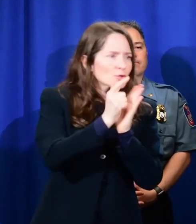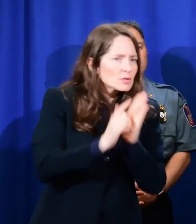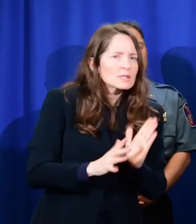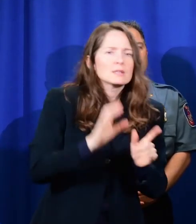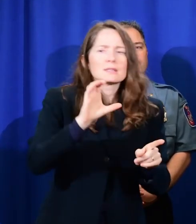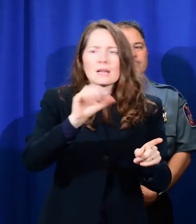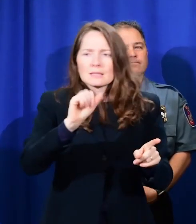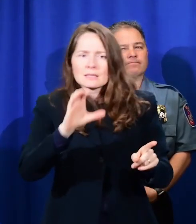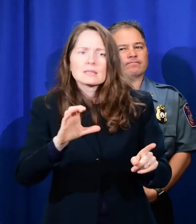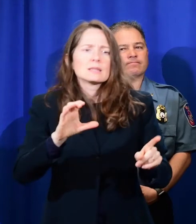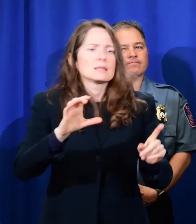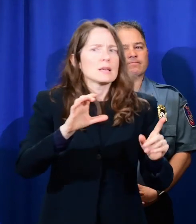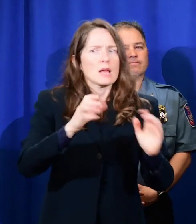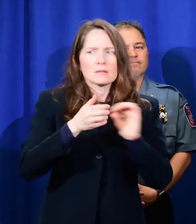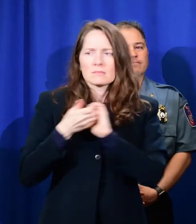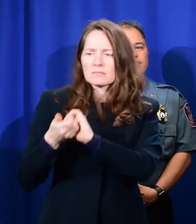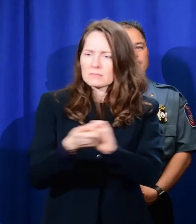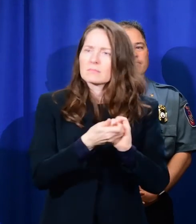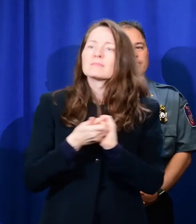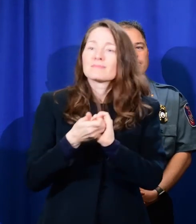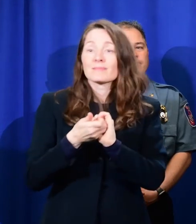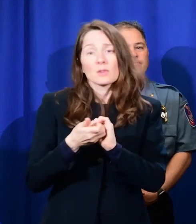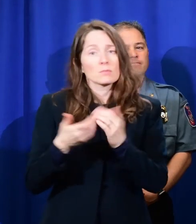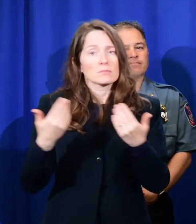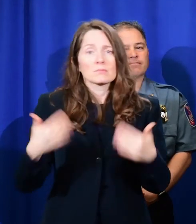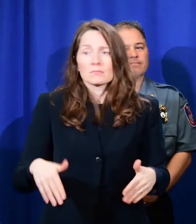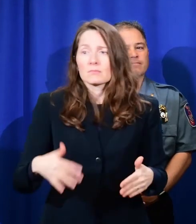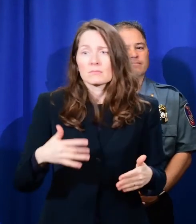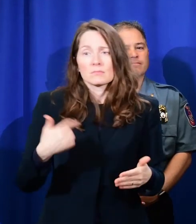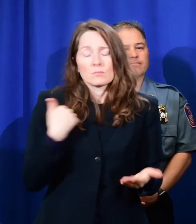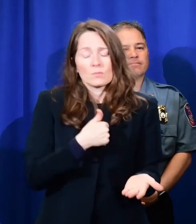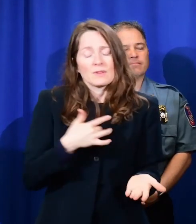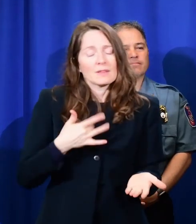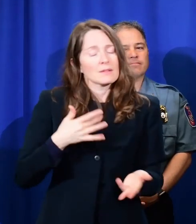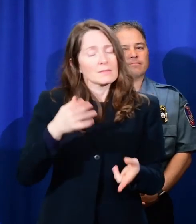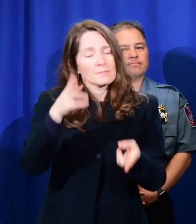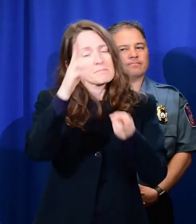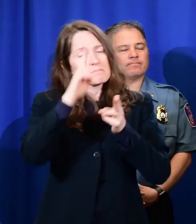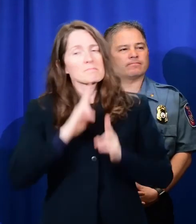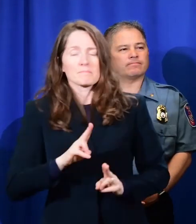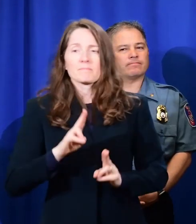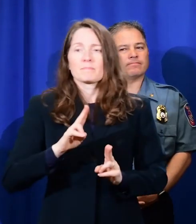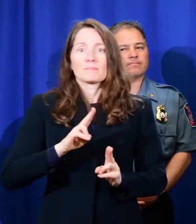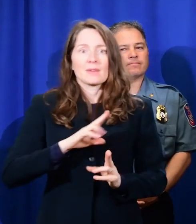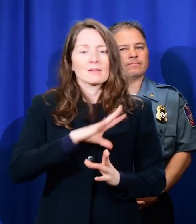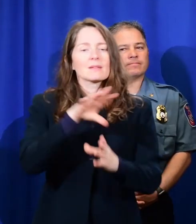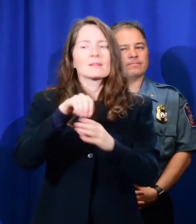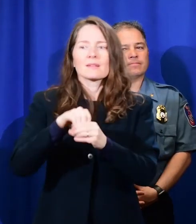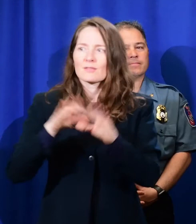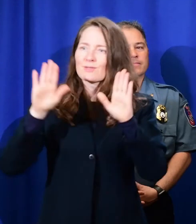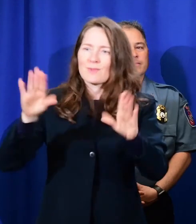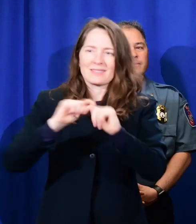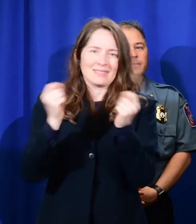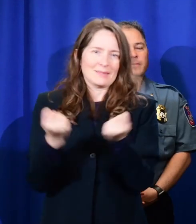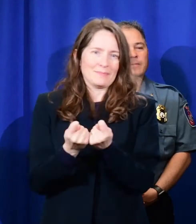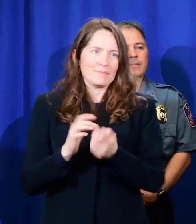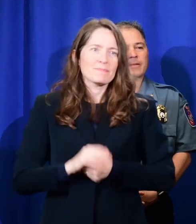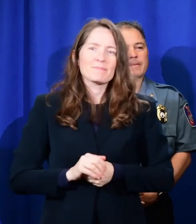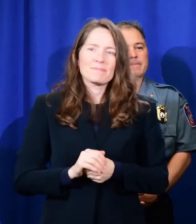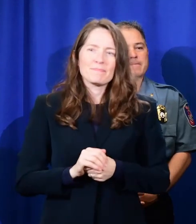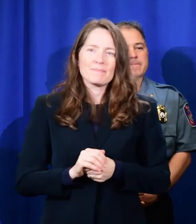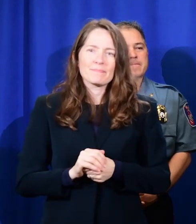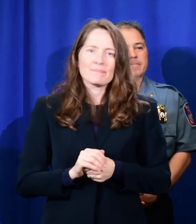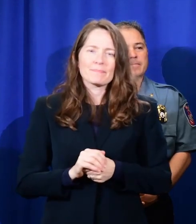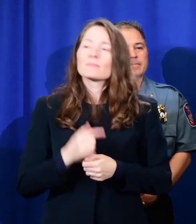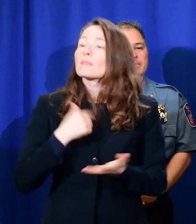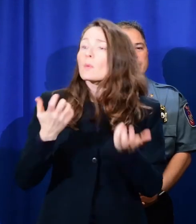our families in Howard County. It's an honor to be a great part of a great team. In closing, I want to acknowledge